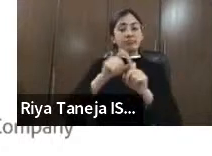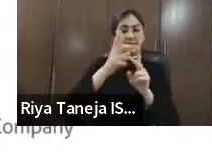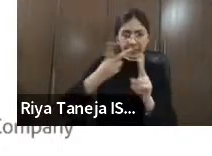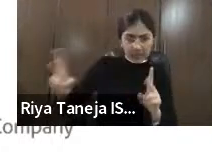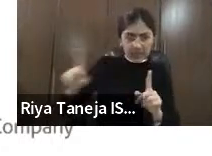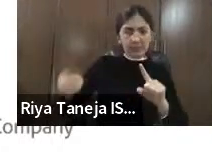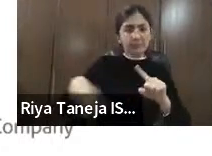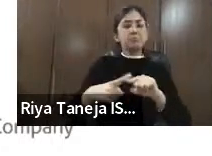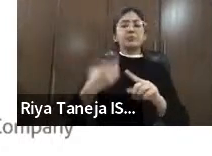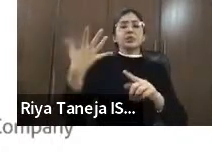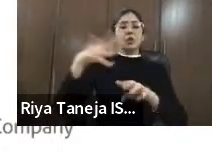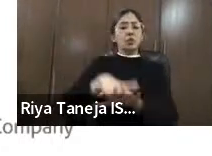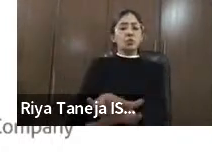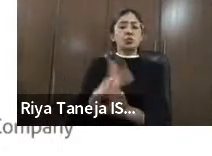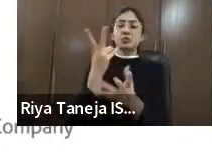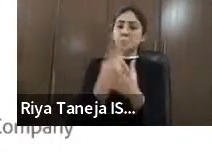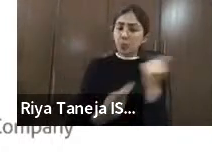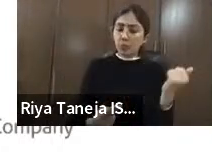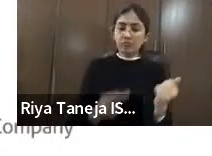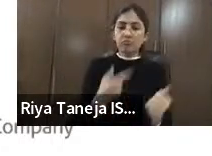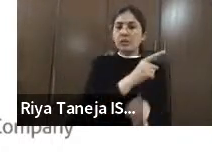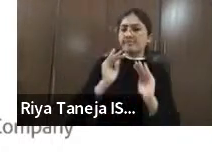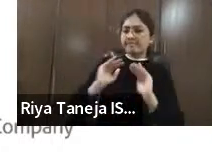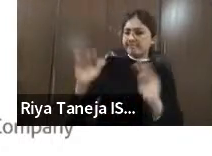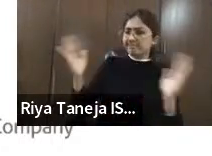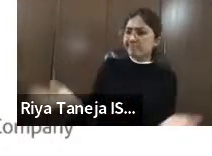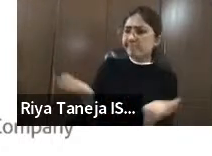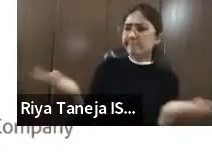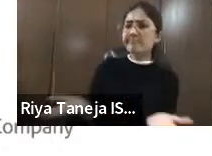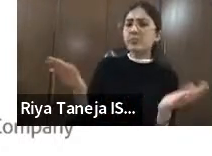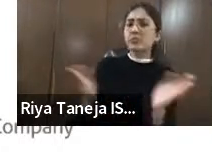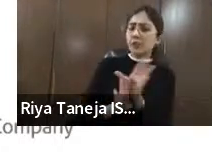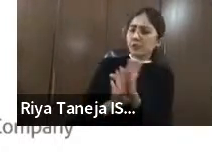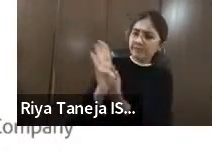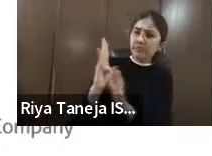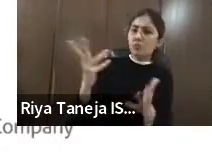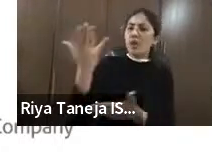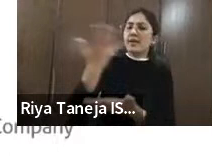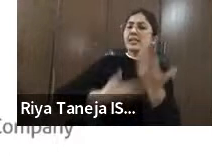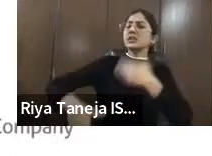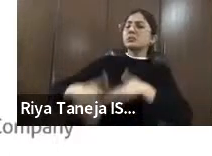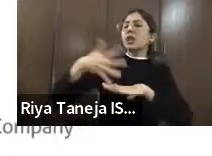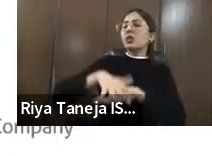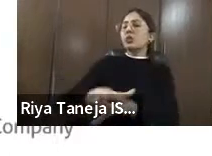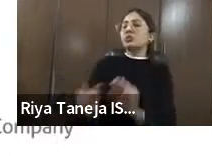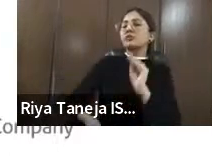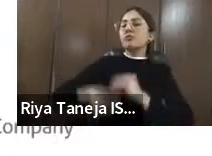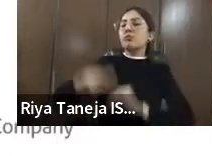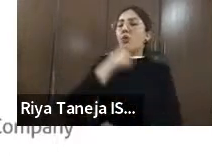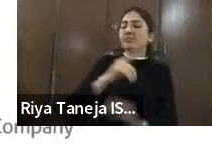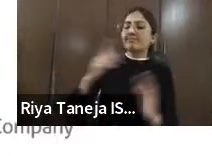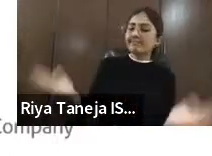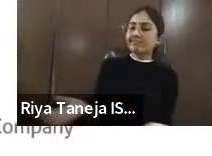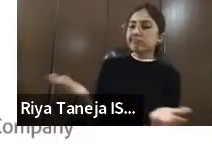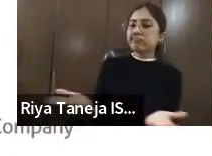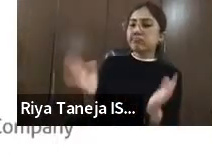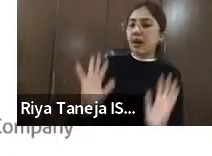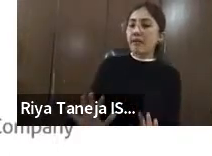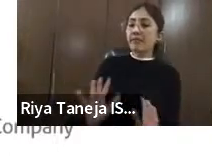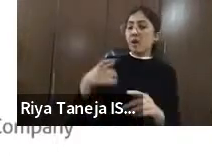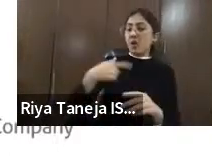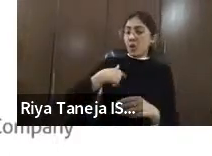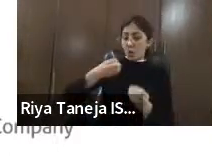in enabling, supporting, and promoting a disability-inclusive environment within and outside